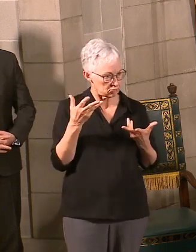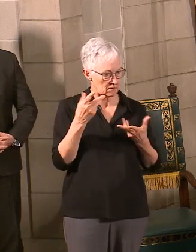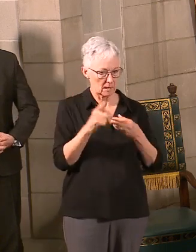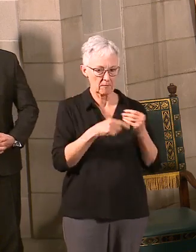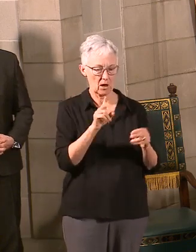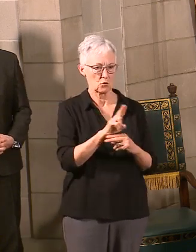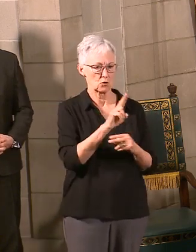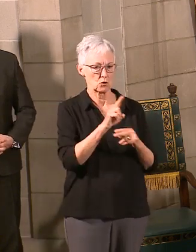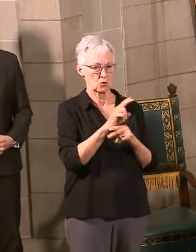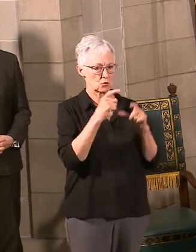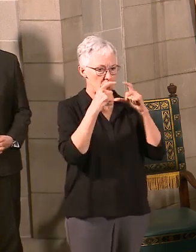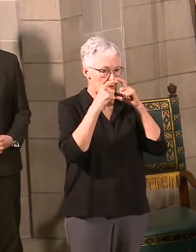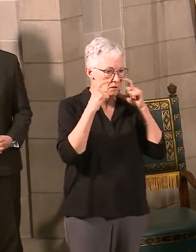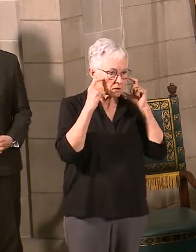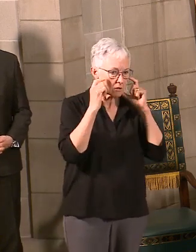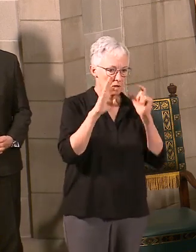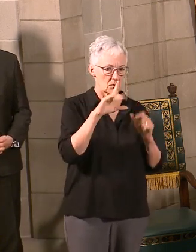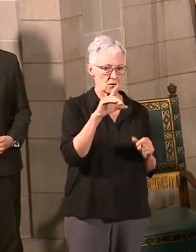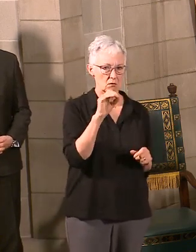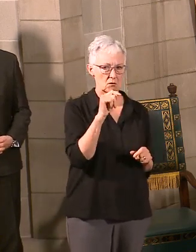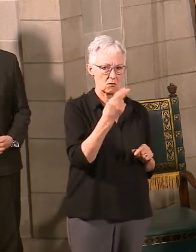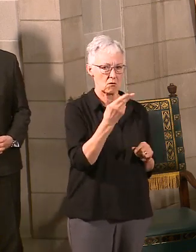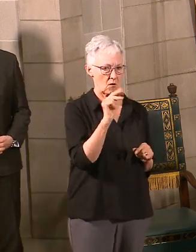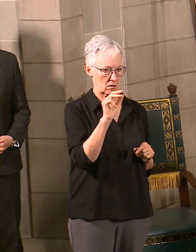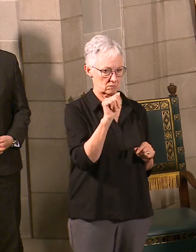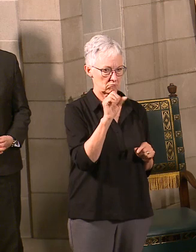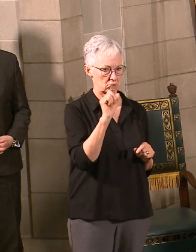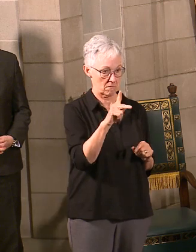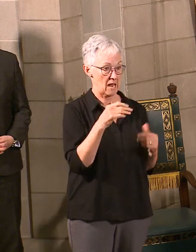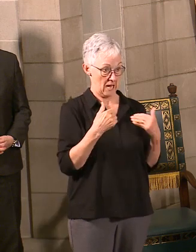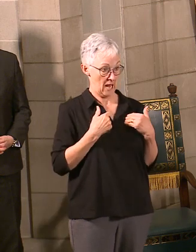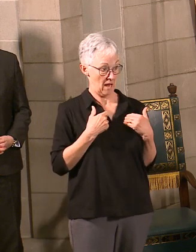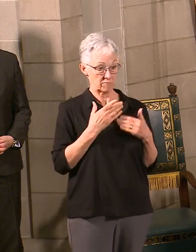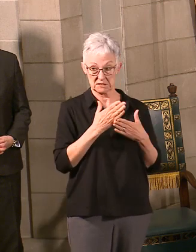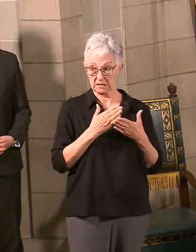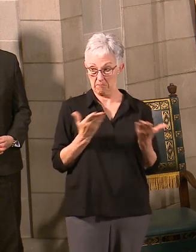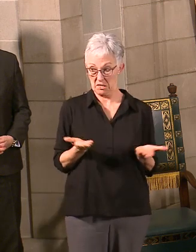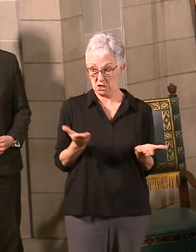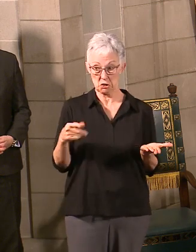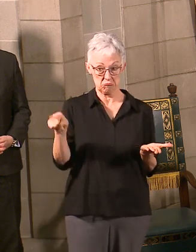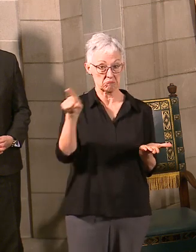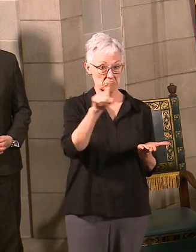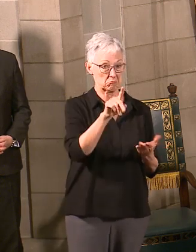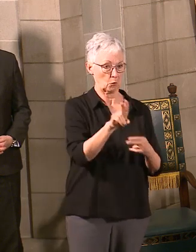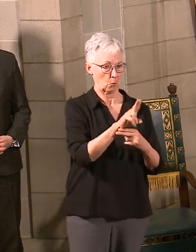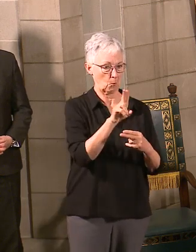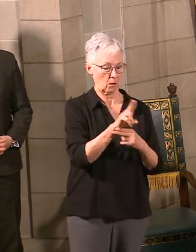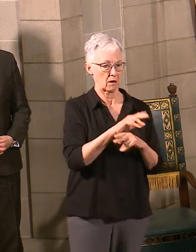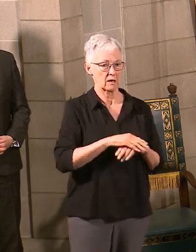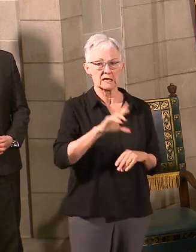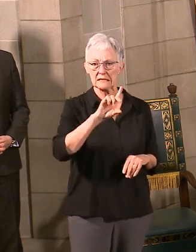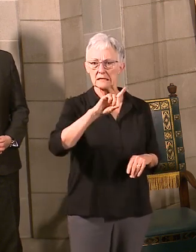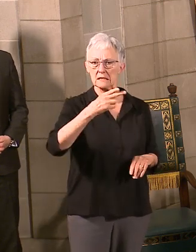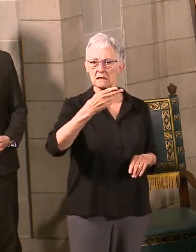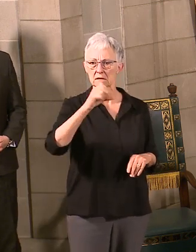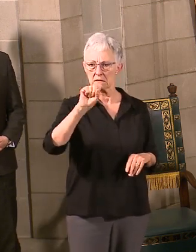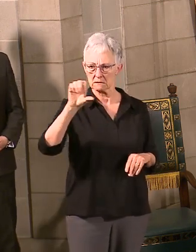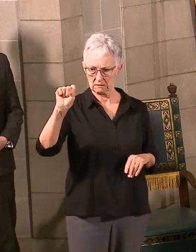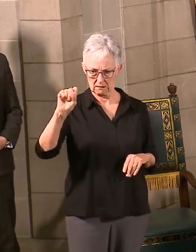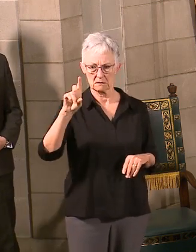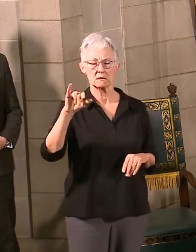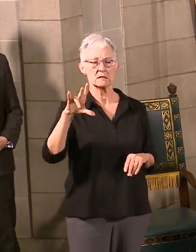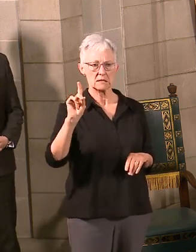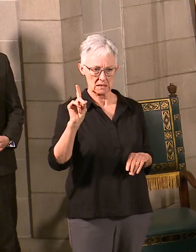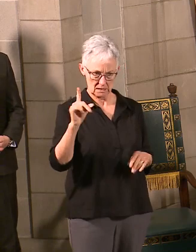masks. We've got a number of our folks in the audience are wearing them today. We absolutely support that. DHHS did put out a press release on